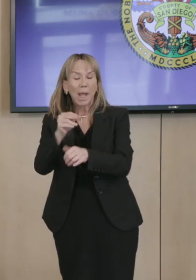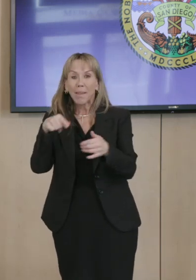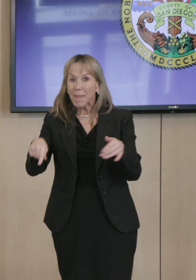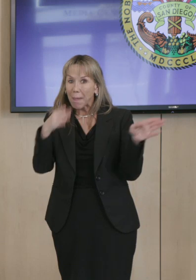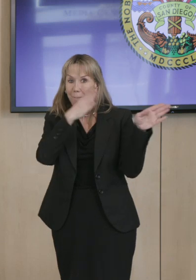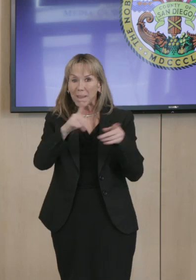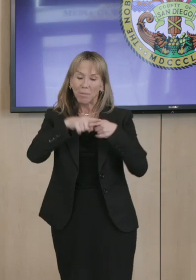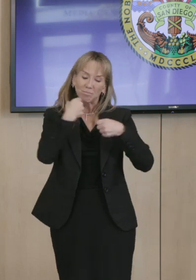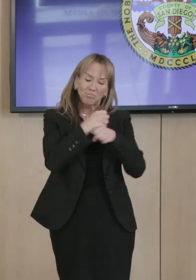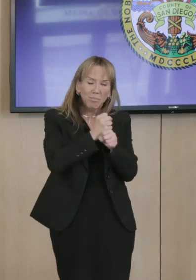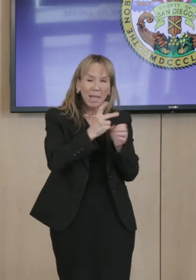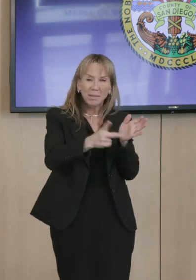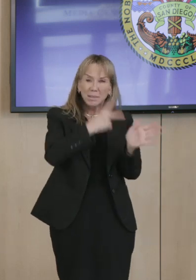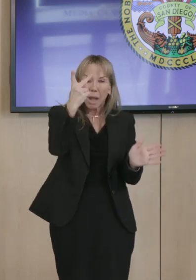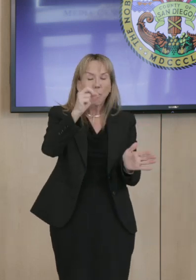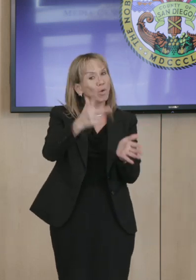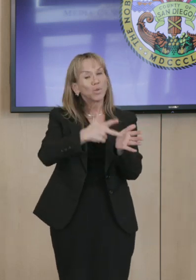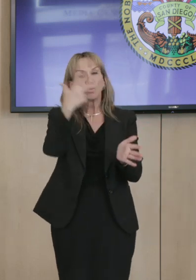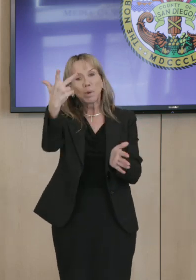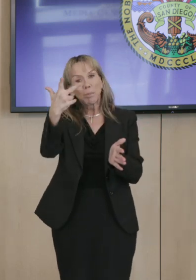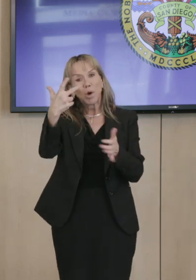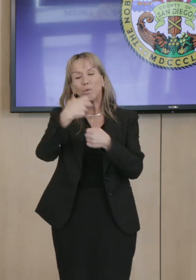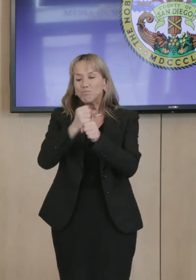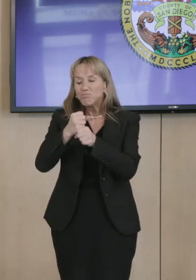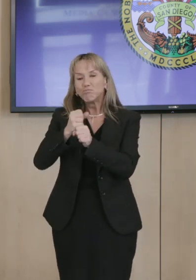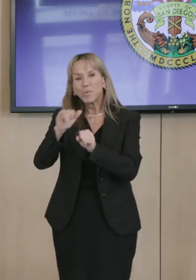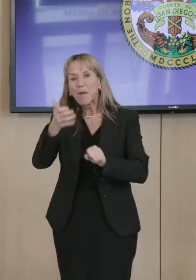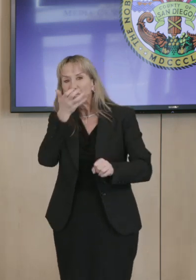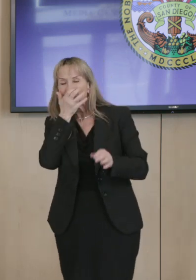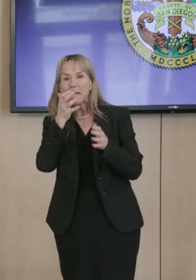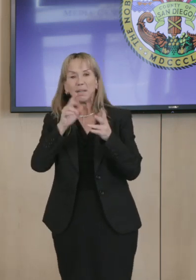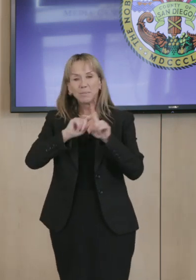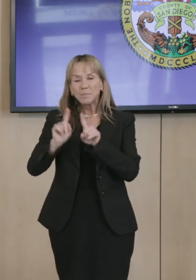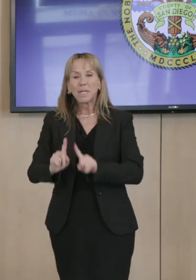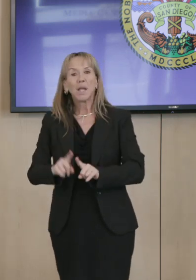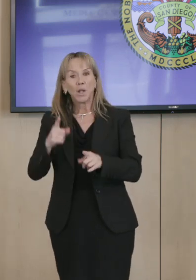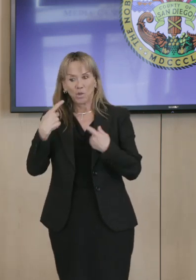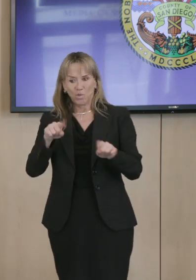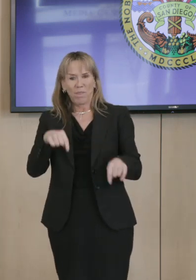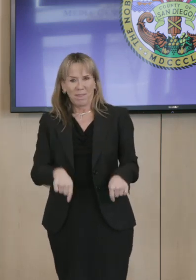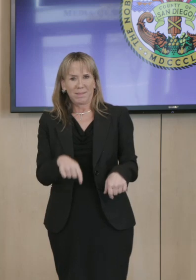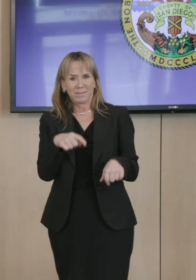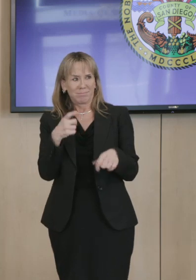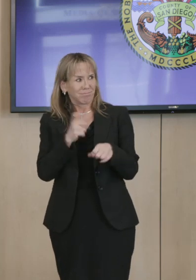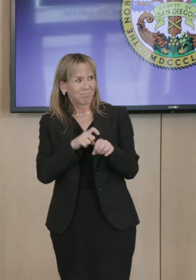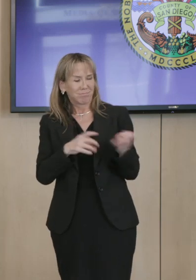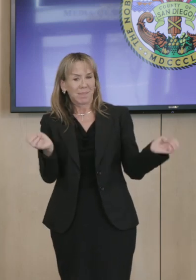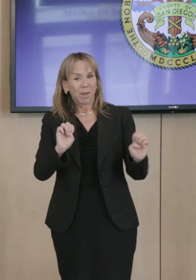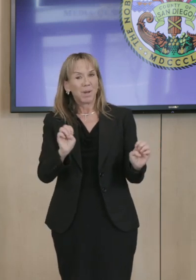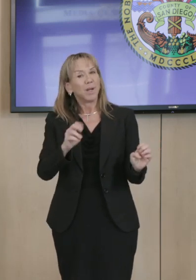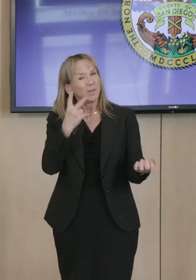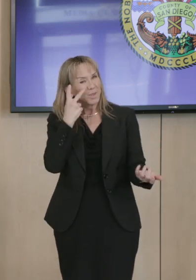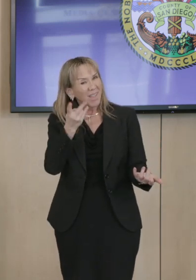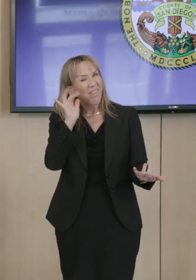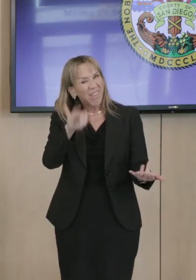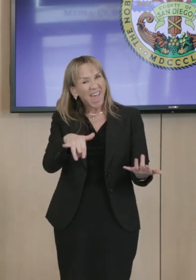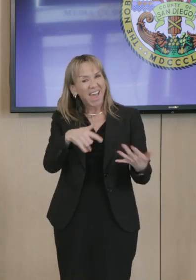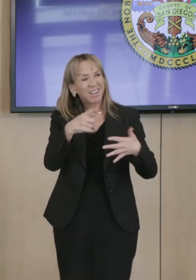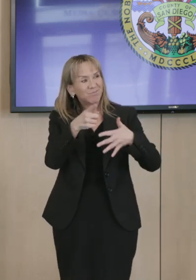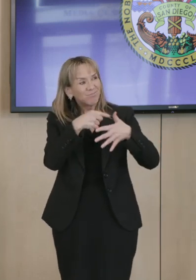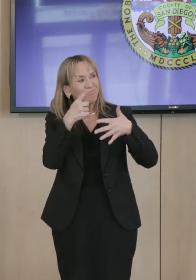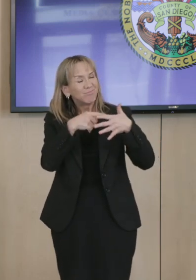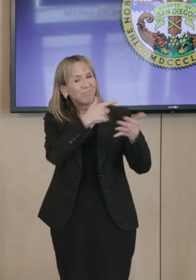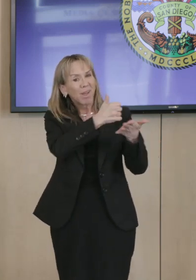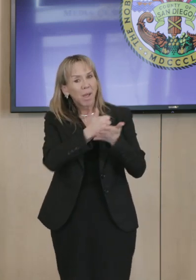the production of hospital ventilators to help during this crisis. It's steps like this, one by one, that will get us through